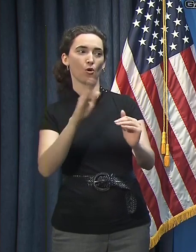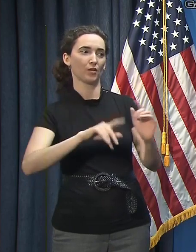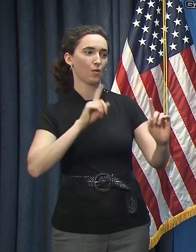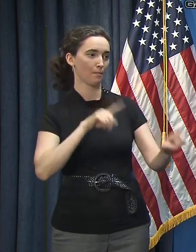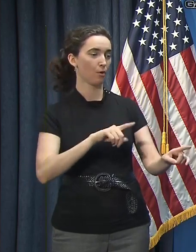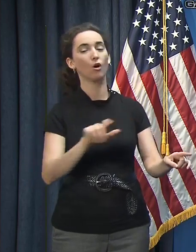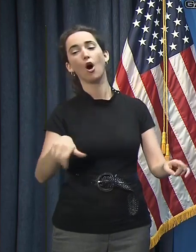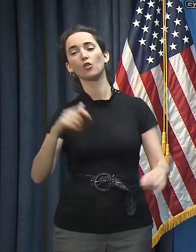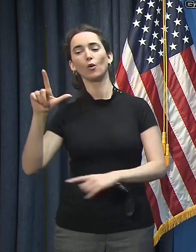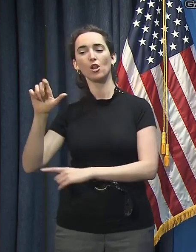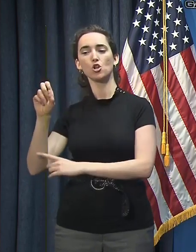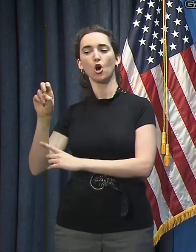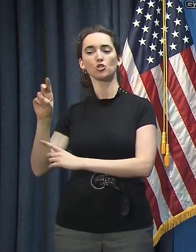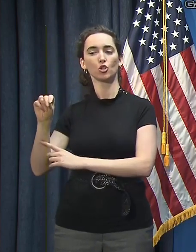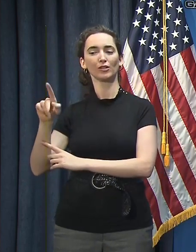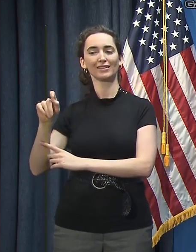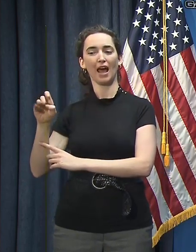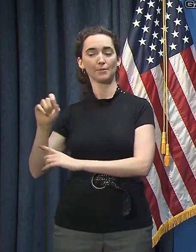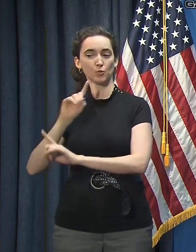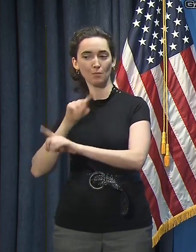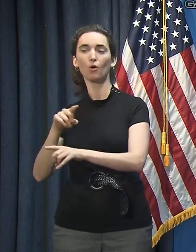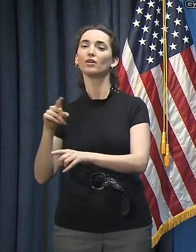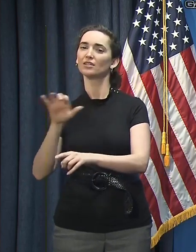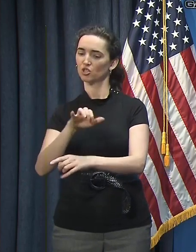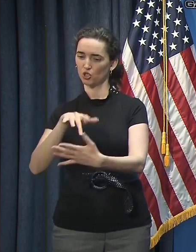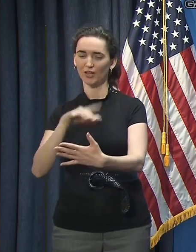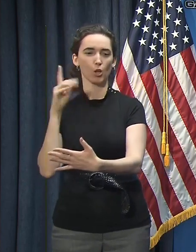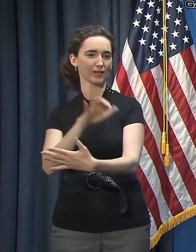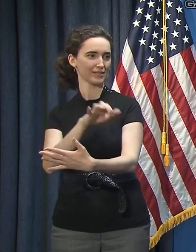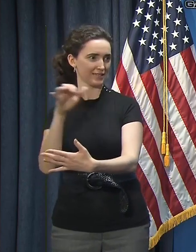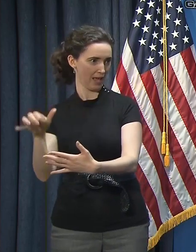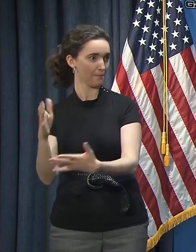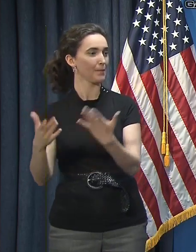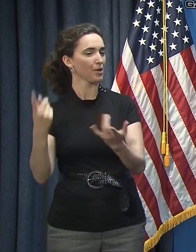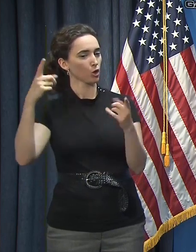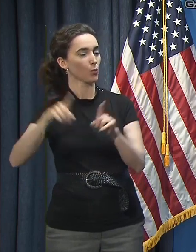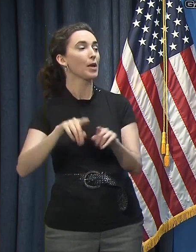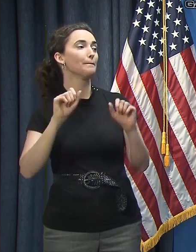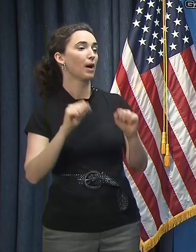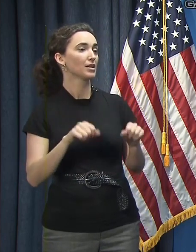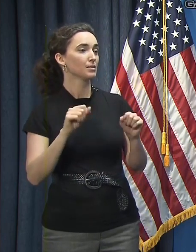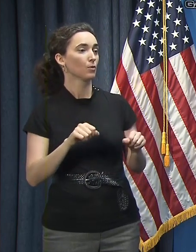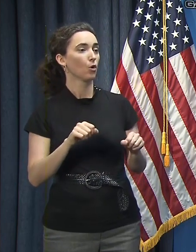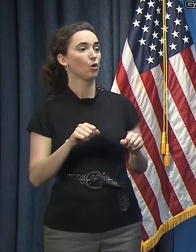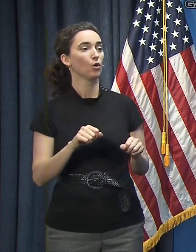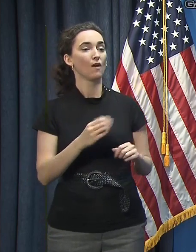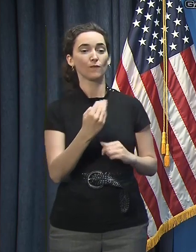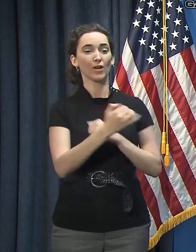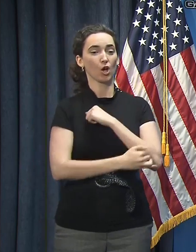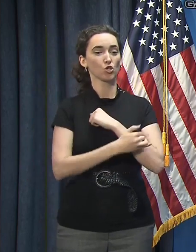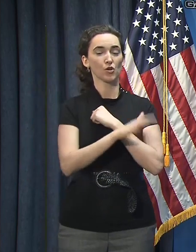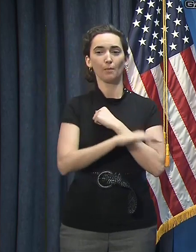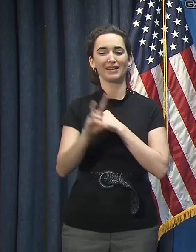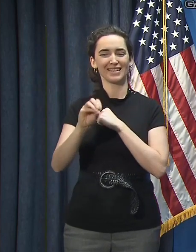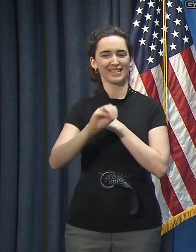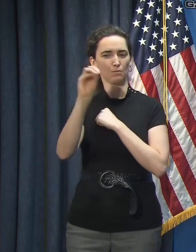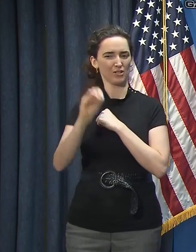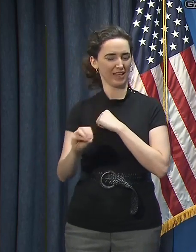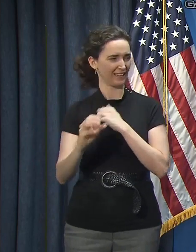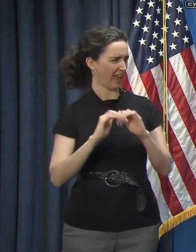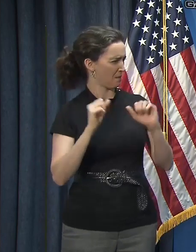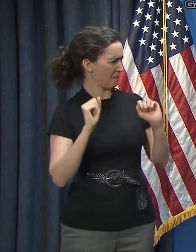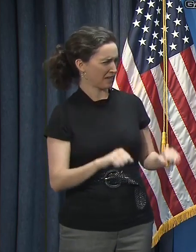similar study, and they said that they agreed with that, that maybe it might be as low as 60% across 14 countries. How could that